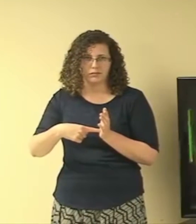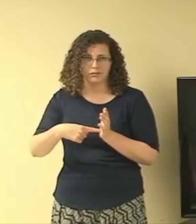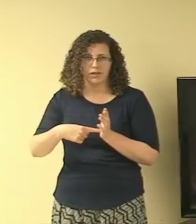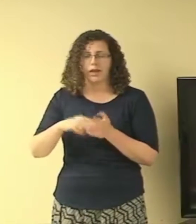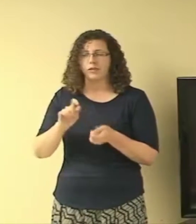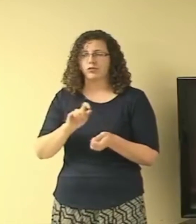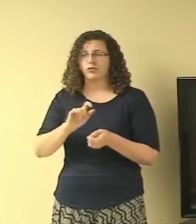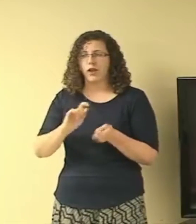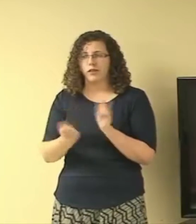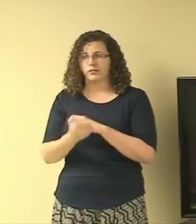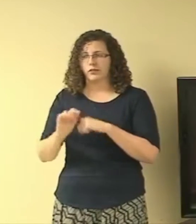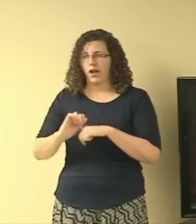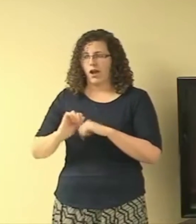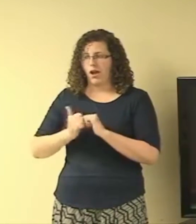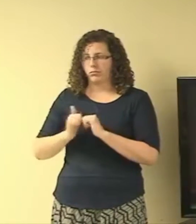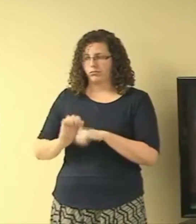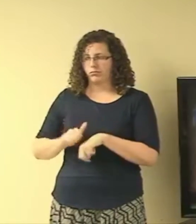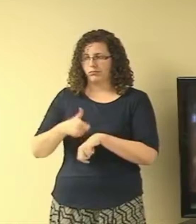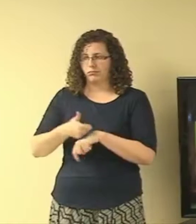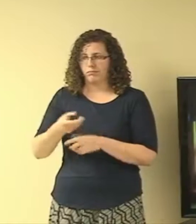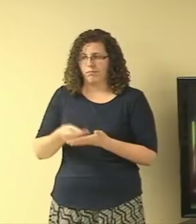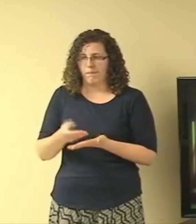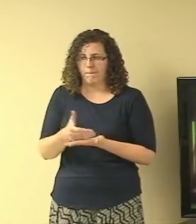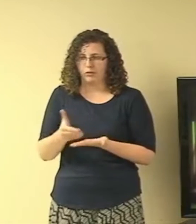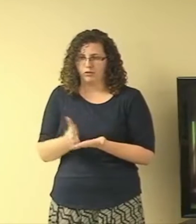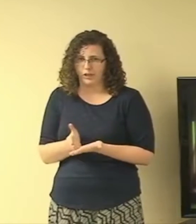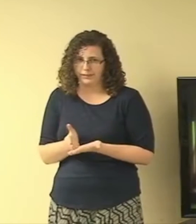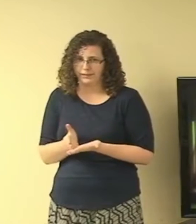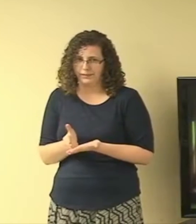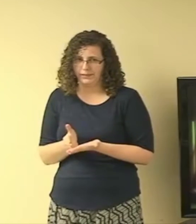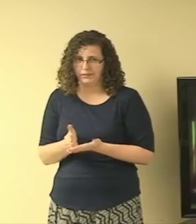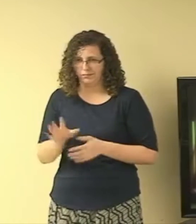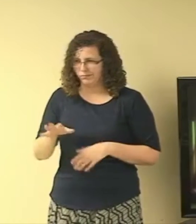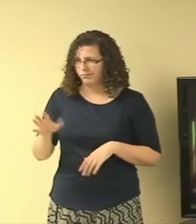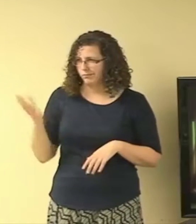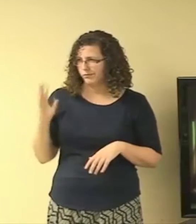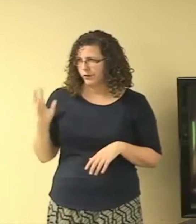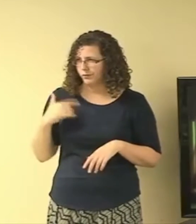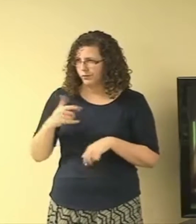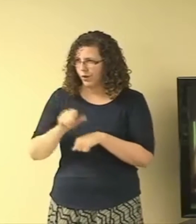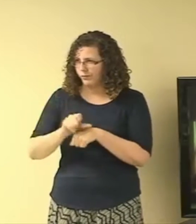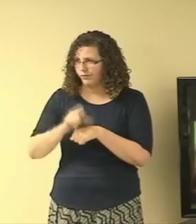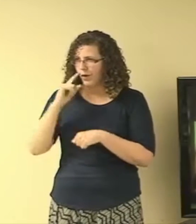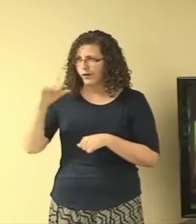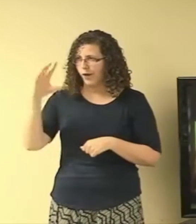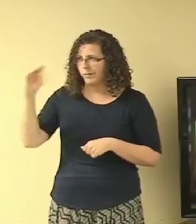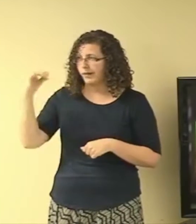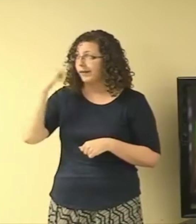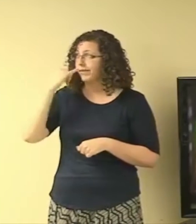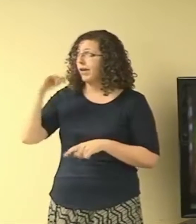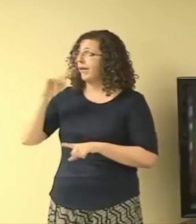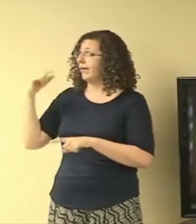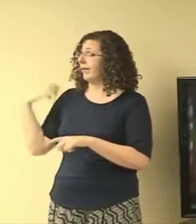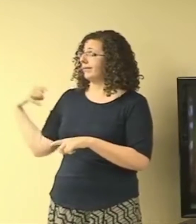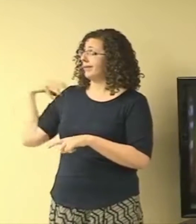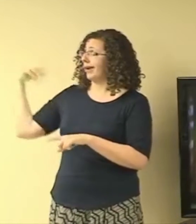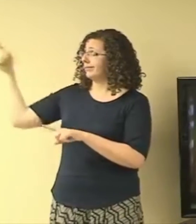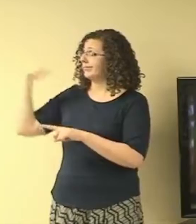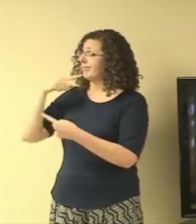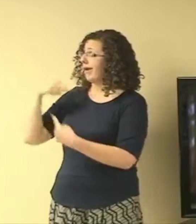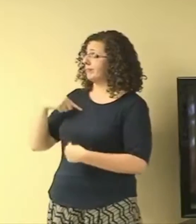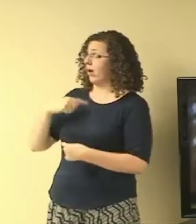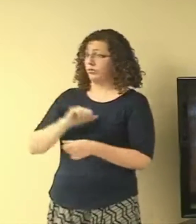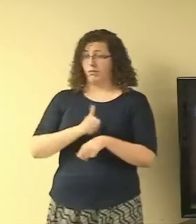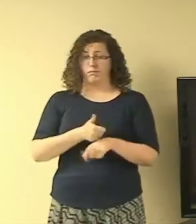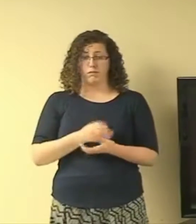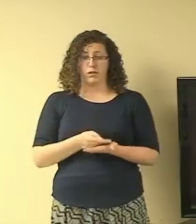budget, because you're doing a budget, it's budget time at the corporation. If you ever work for a company and they said do budgets, you do a budget if you want to keep your job. Hello, that's God,